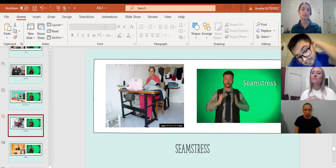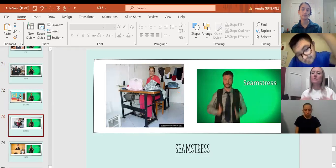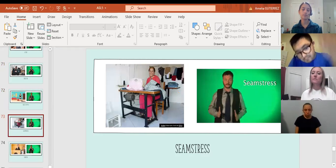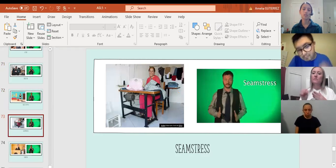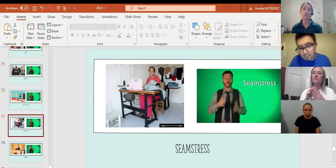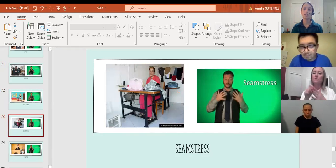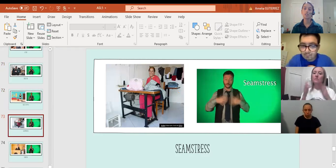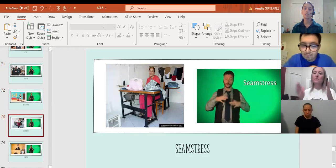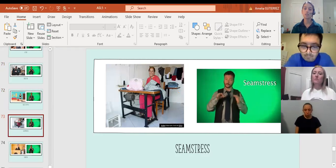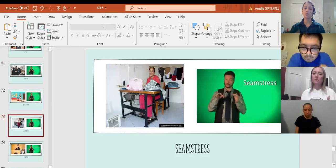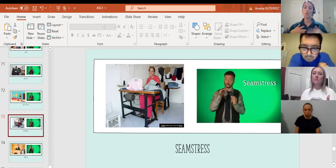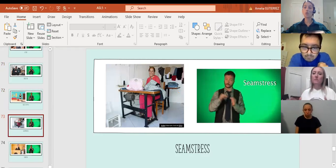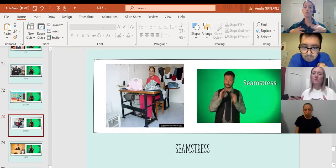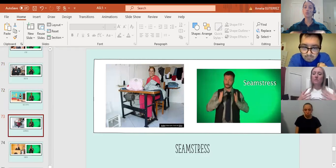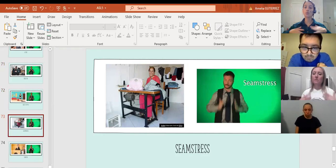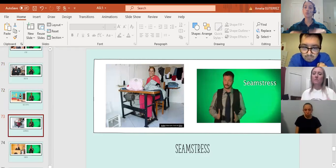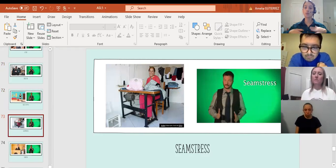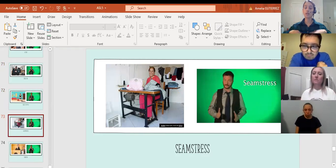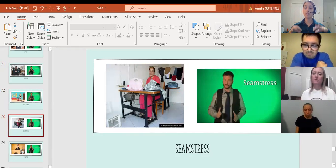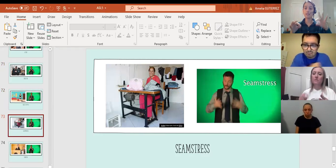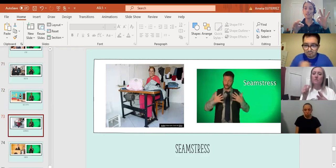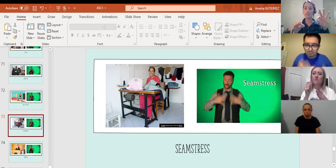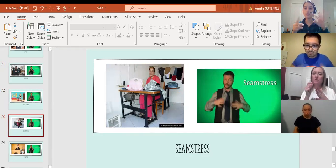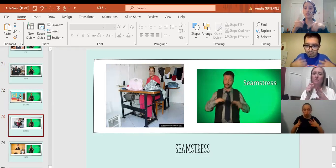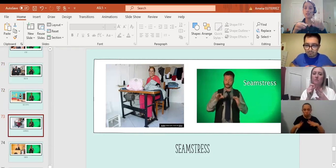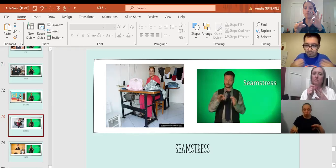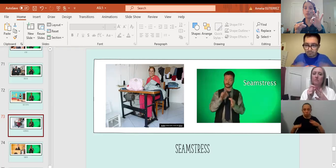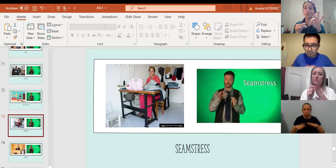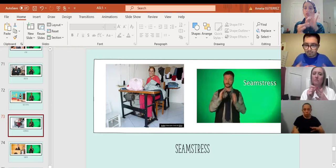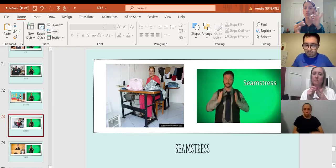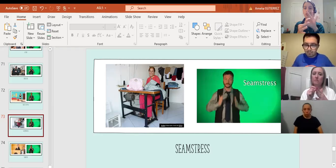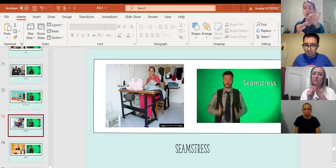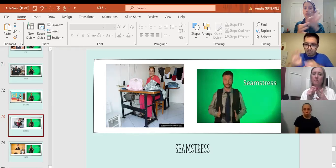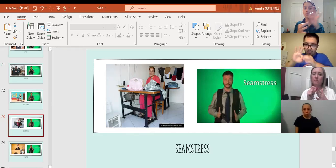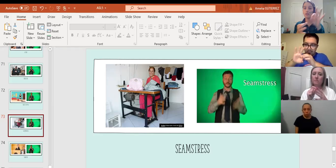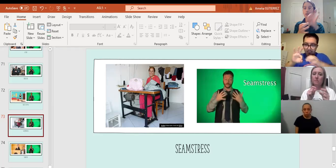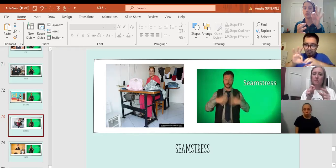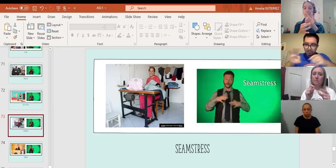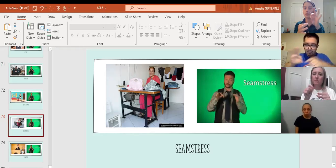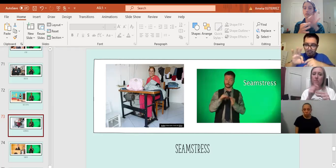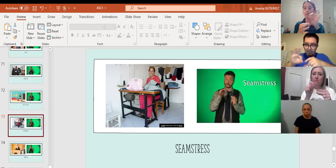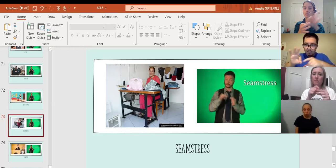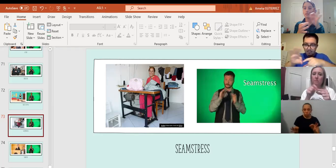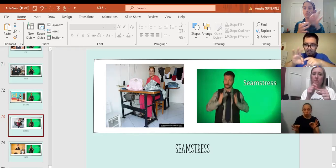Seamstress. So close. And then this is a sign for sewing.